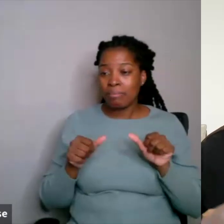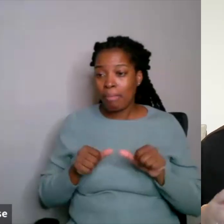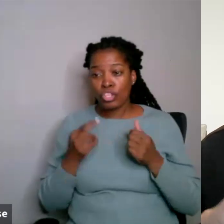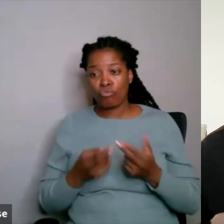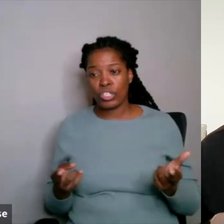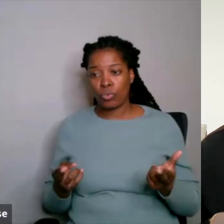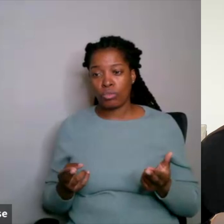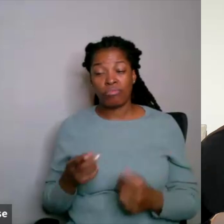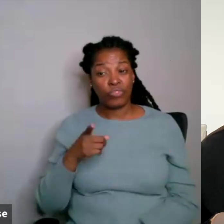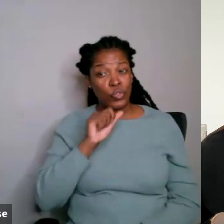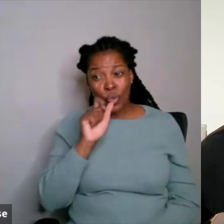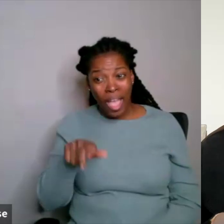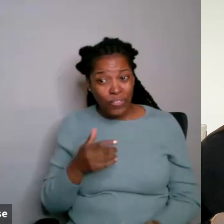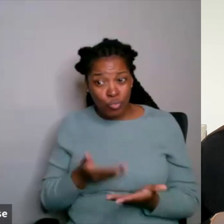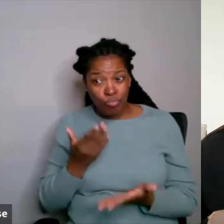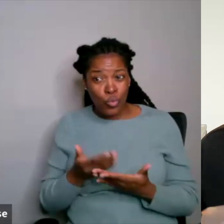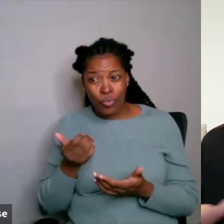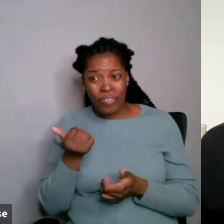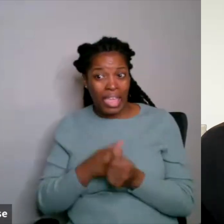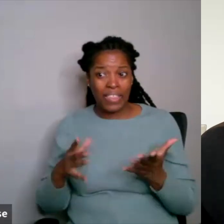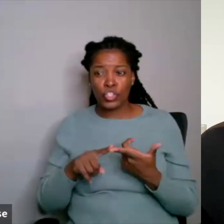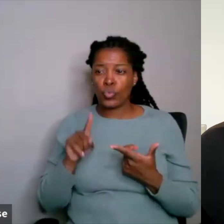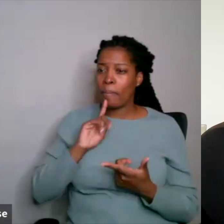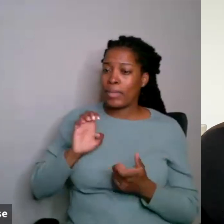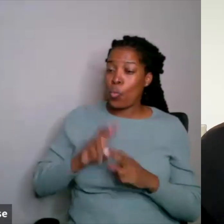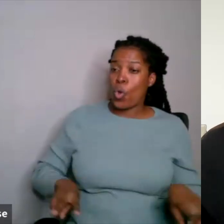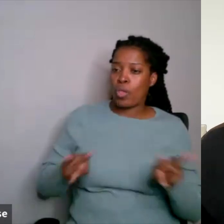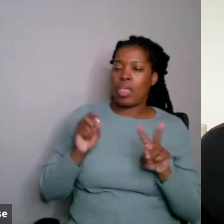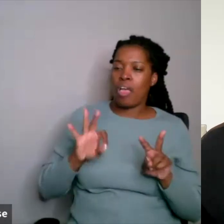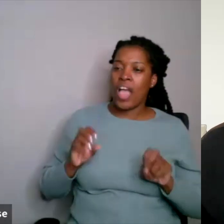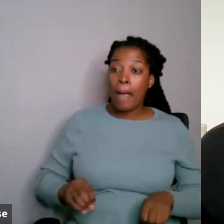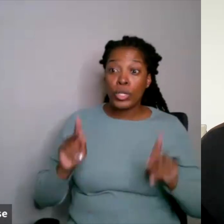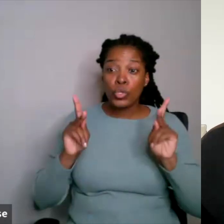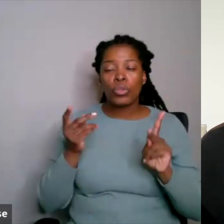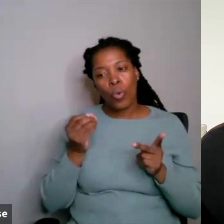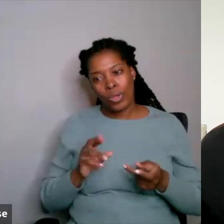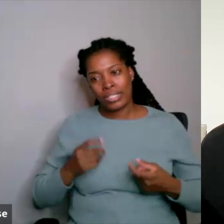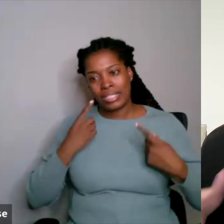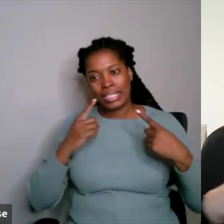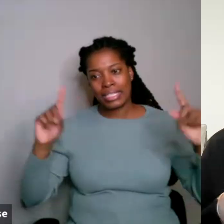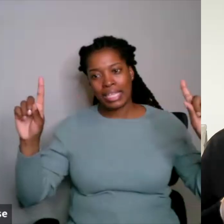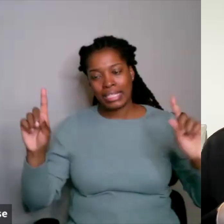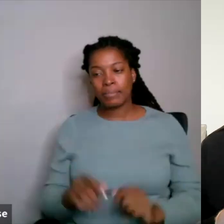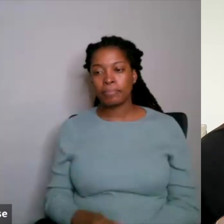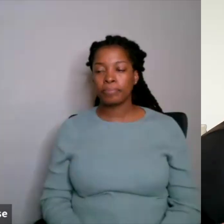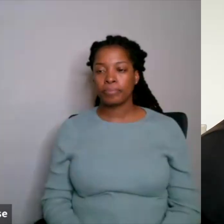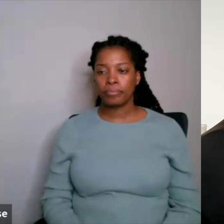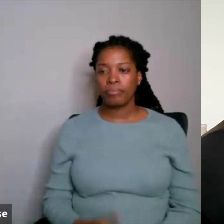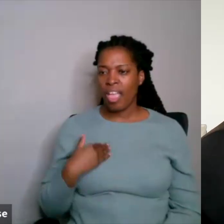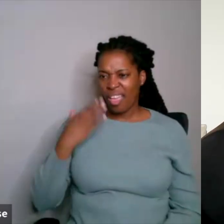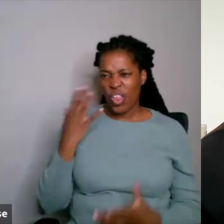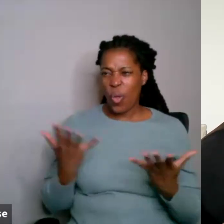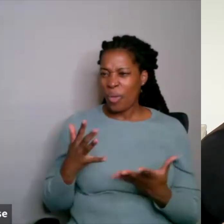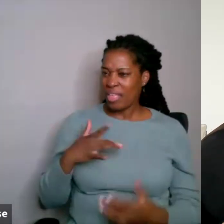prove anything to be worthy of opportunities or success. I know what it feels like to